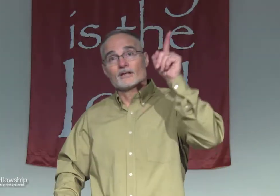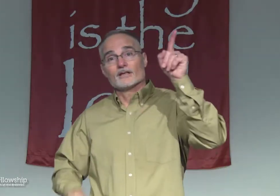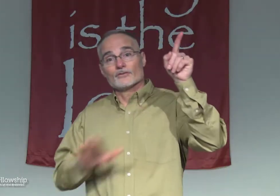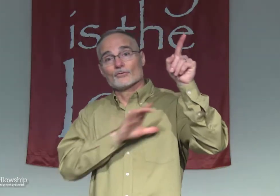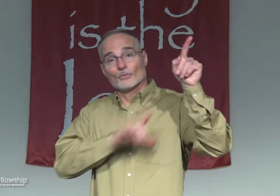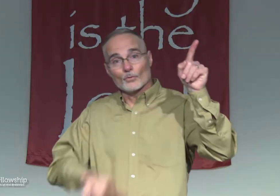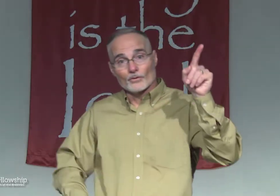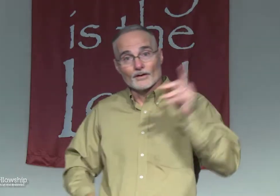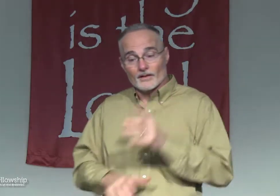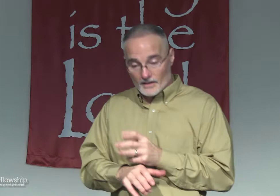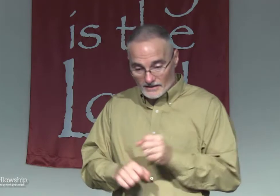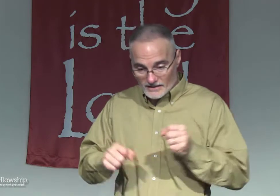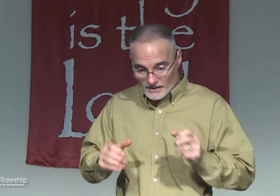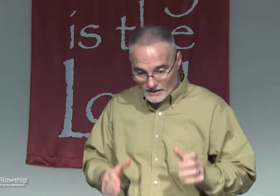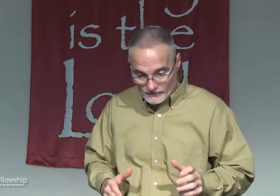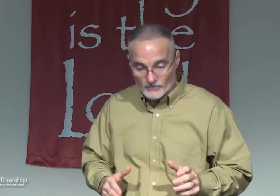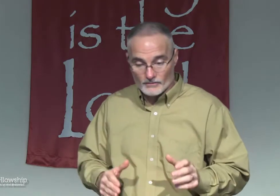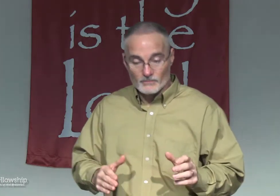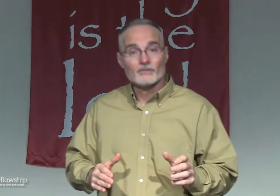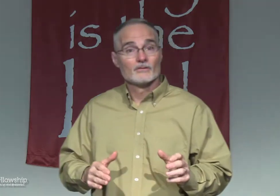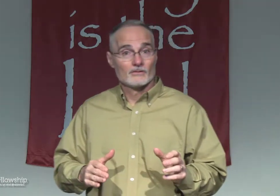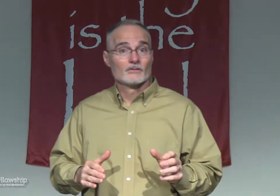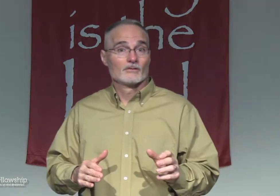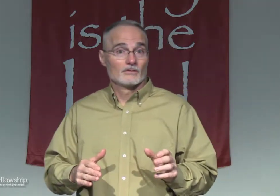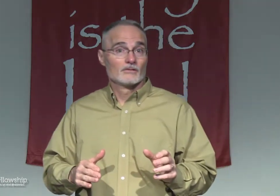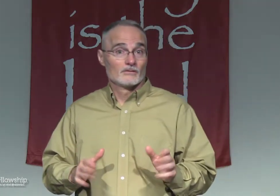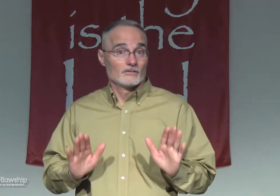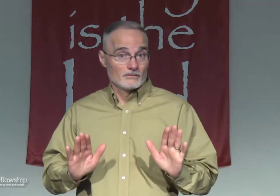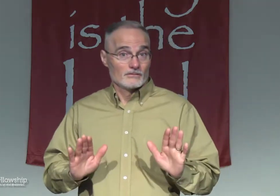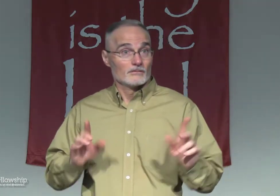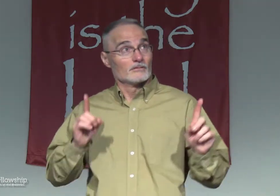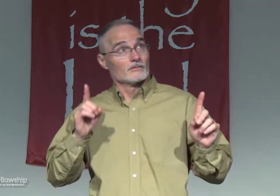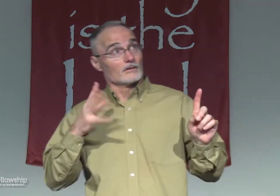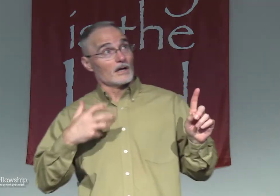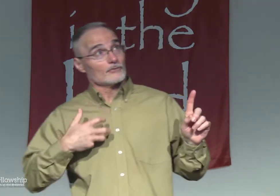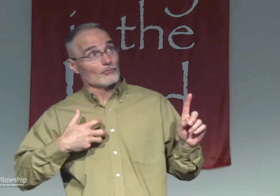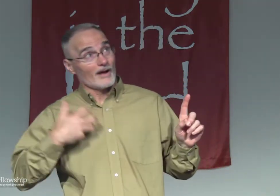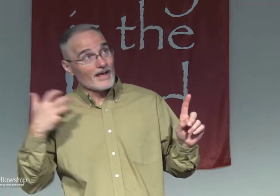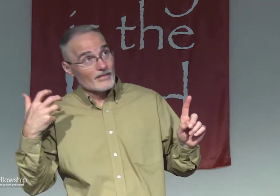if Jesus Christ is your Lord and Savior,